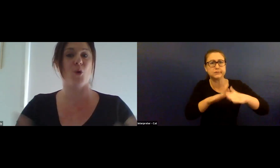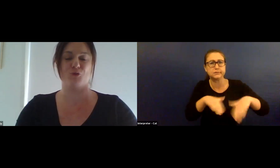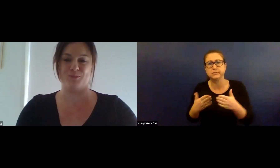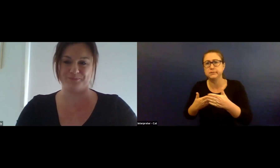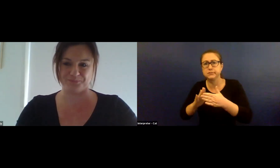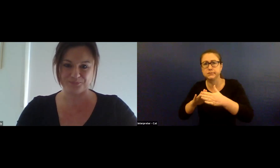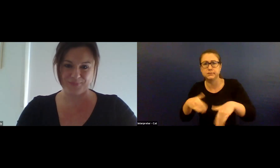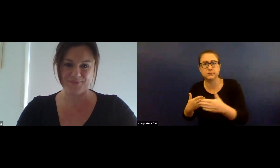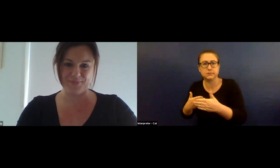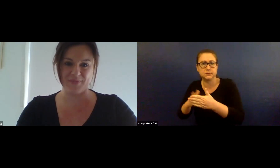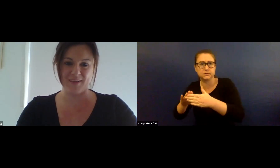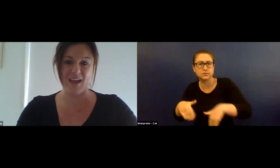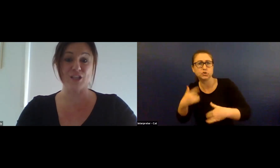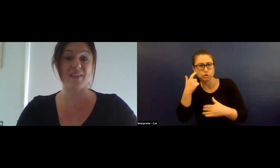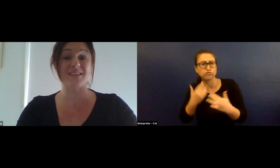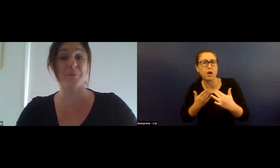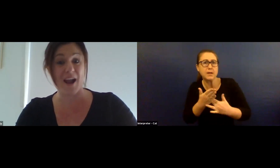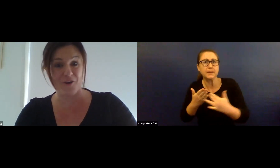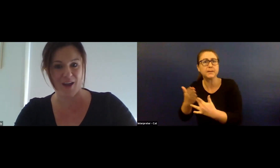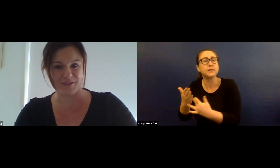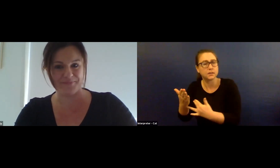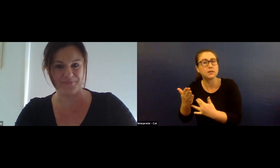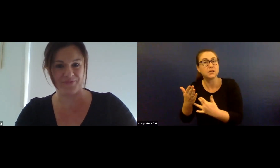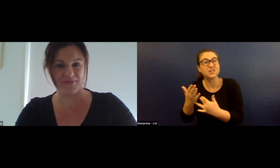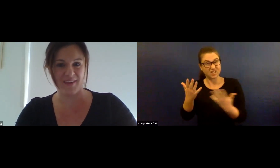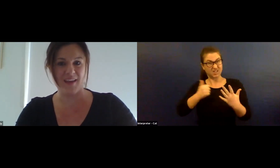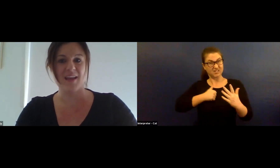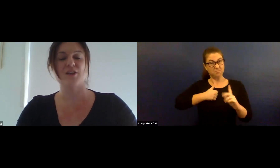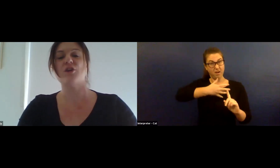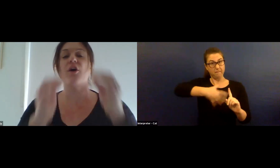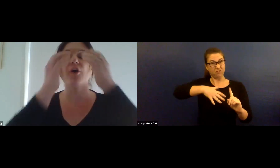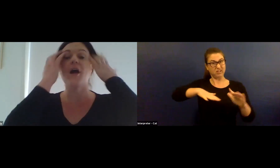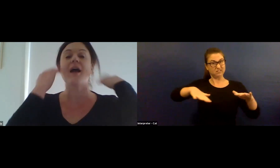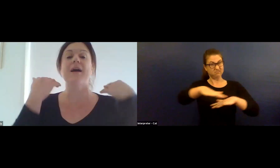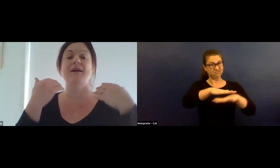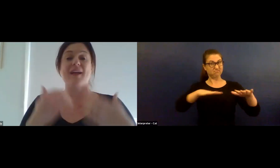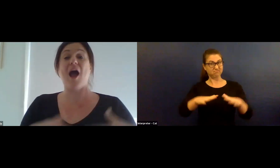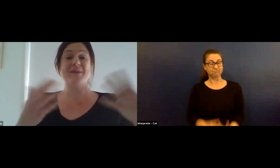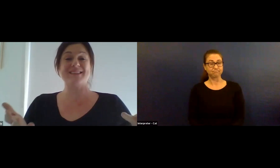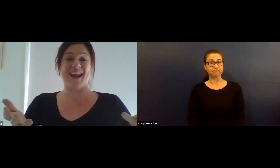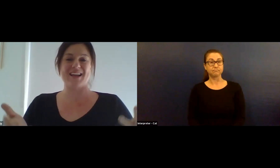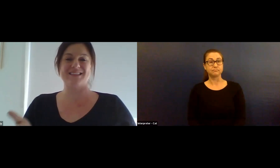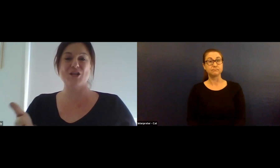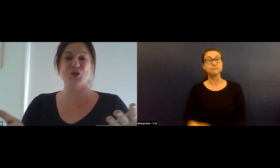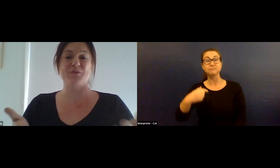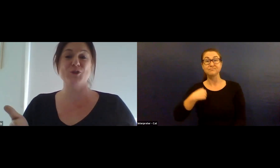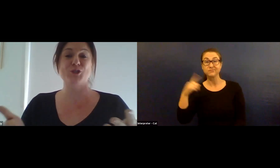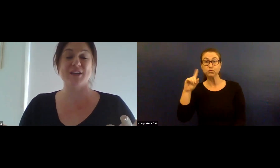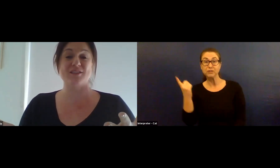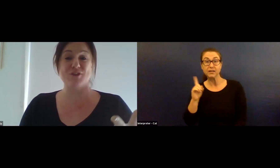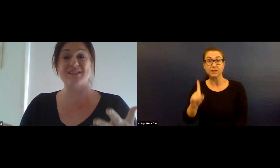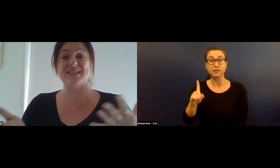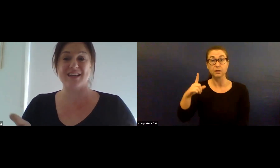our boardroom. So that's the background. So I'm here today to teach you a